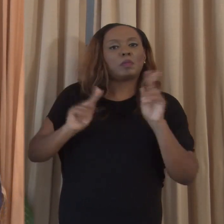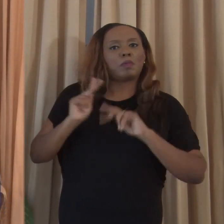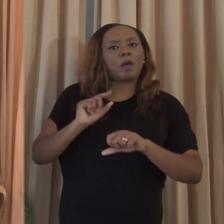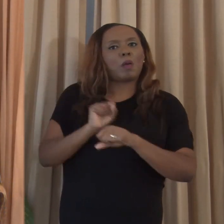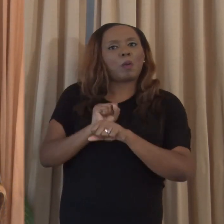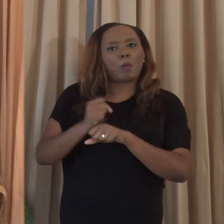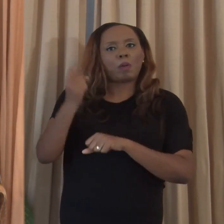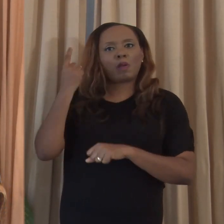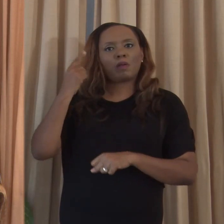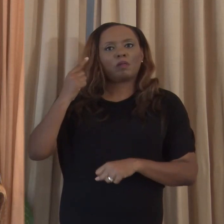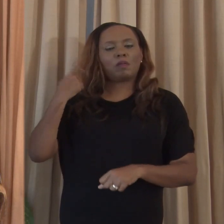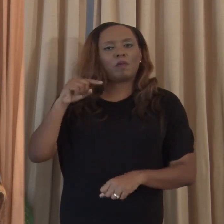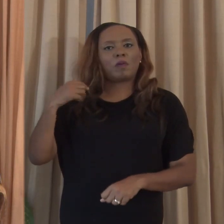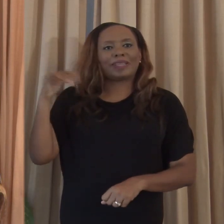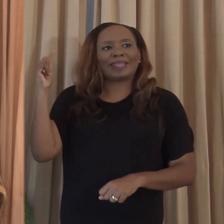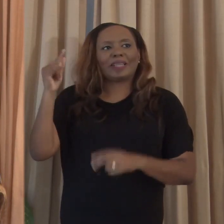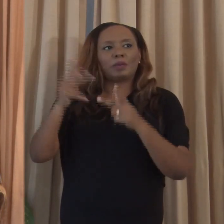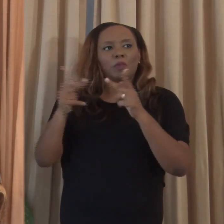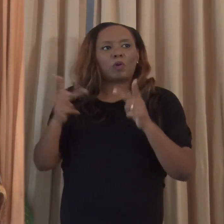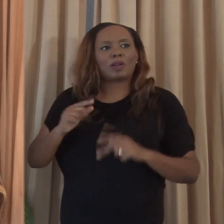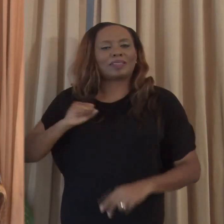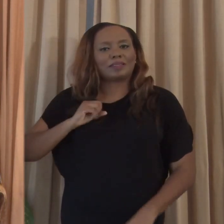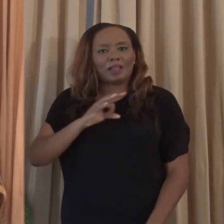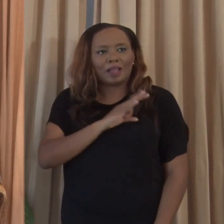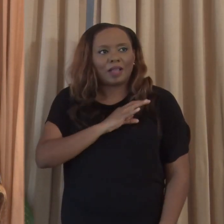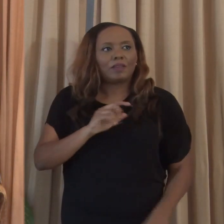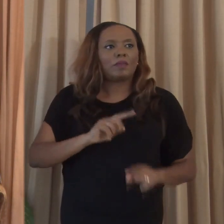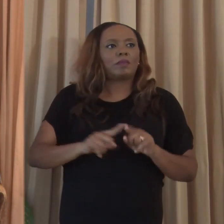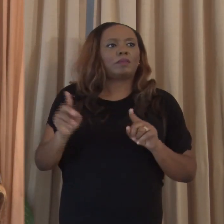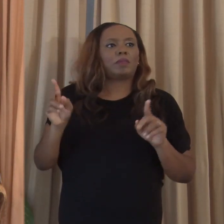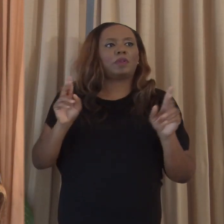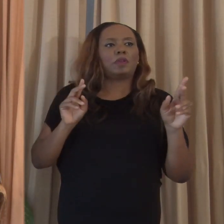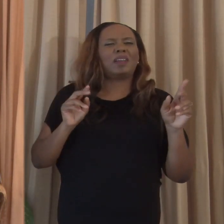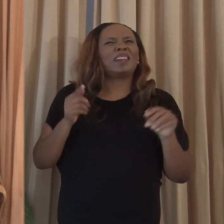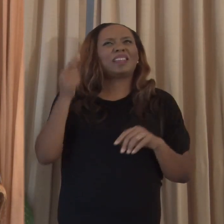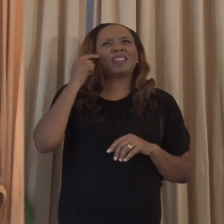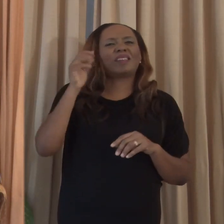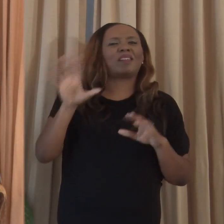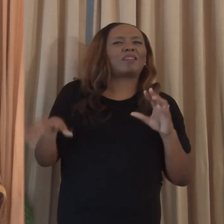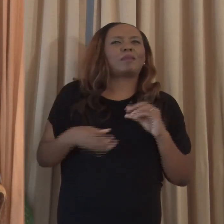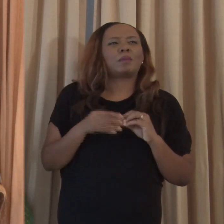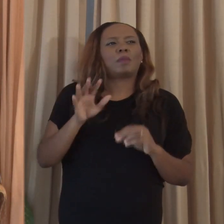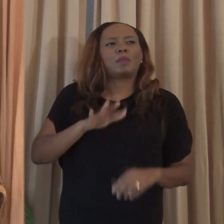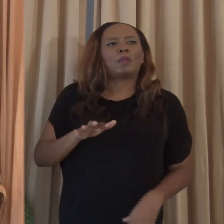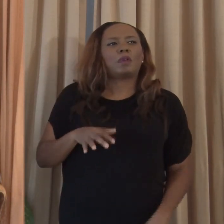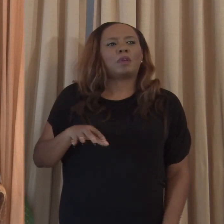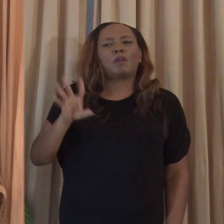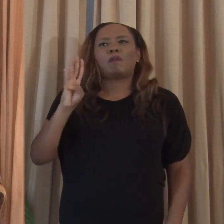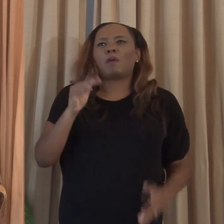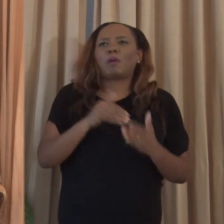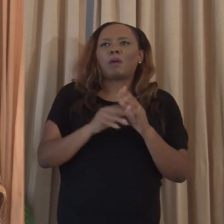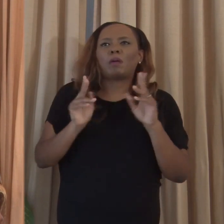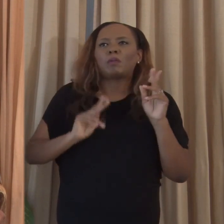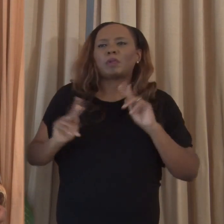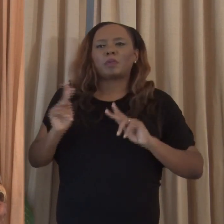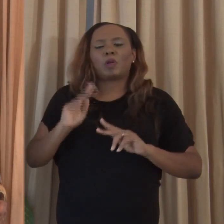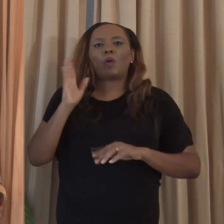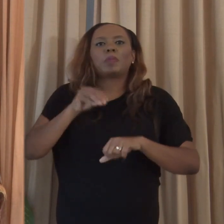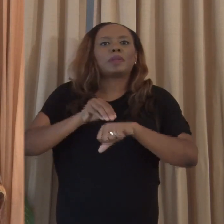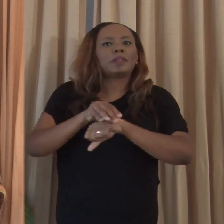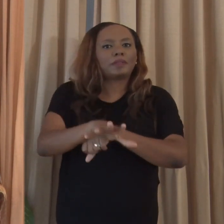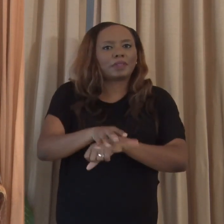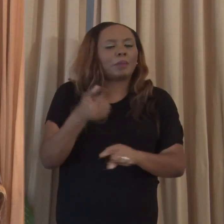else, we're looking at, I think the last estimate was almost 4,000 people, which are going to be directly affected. So